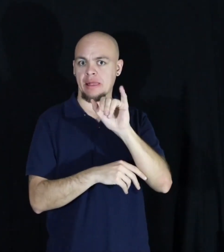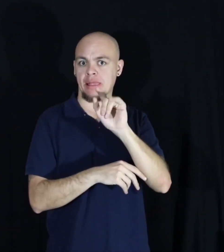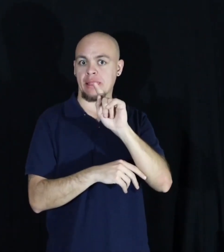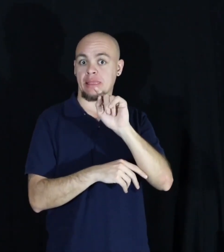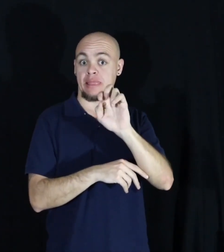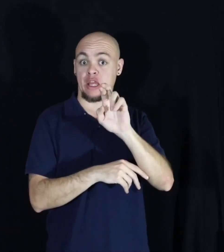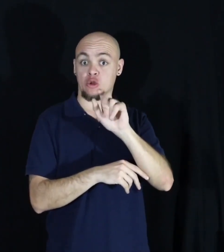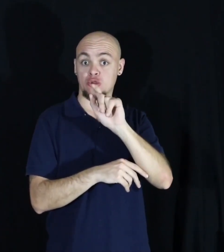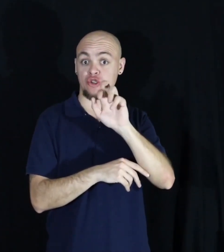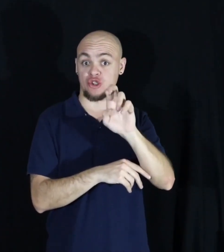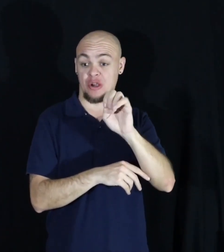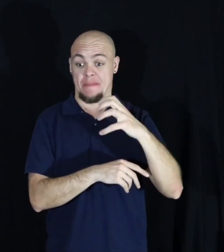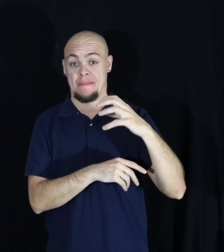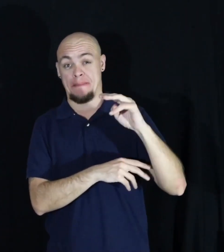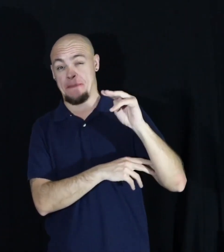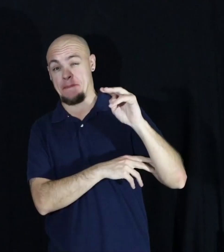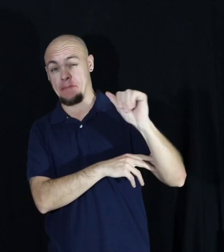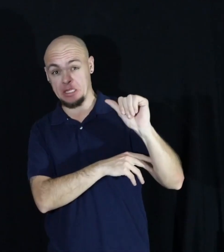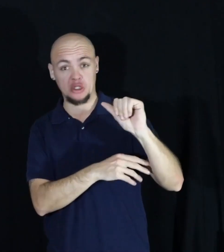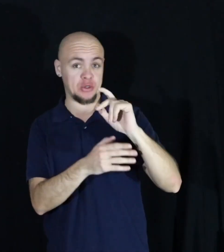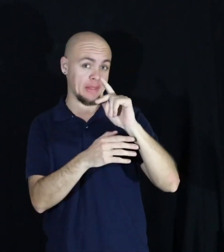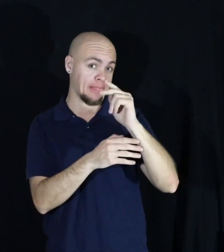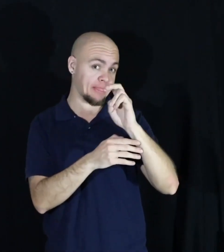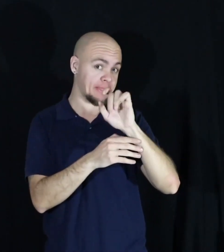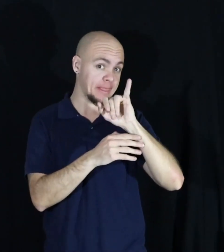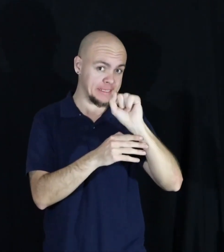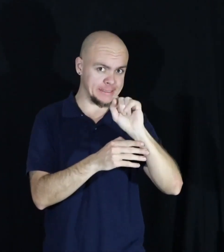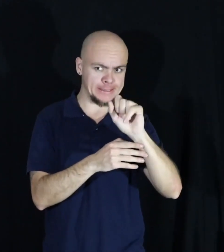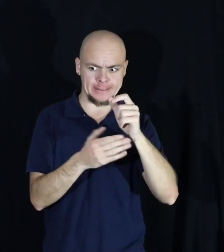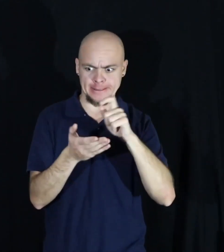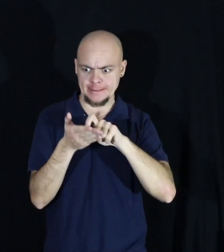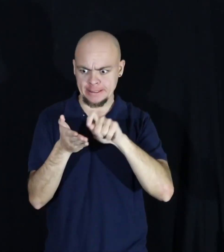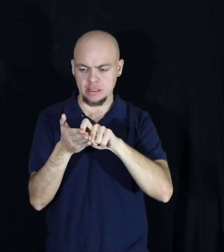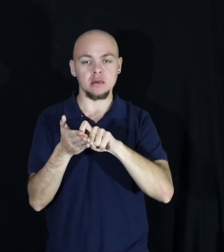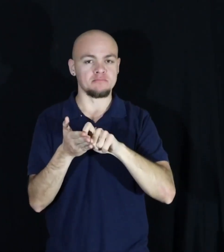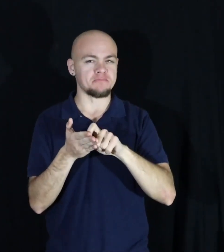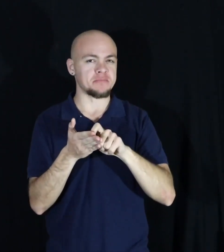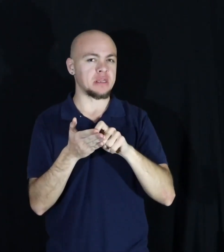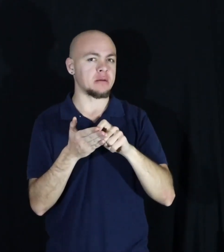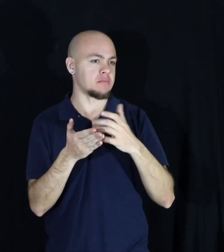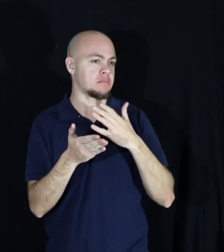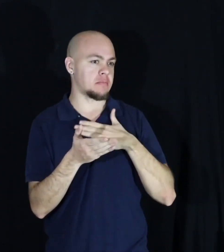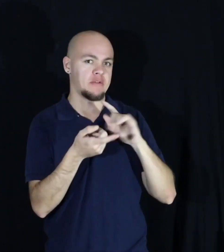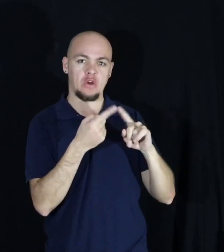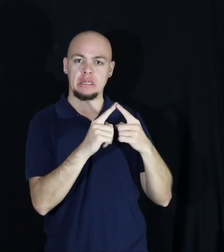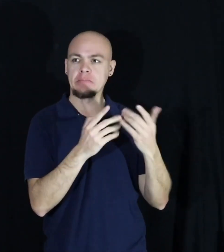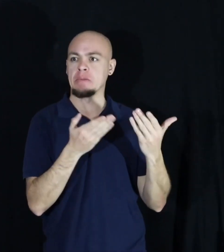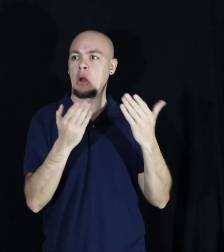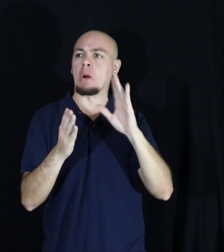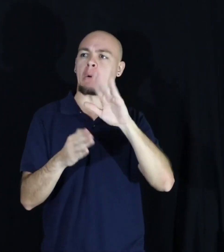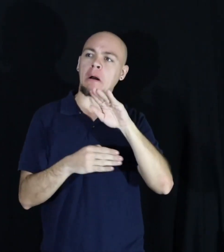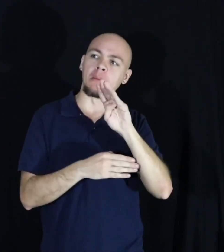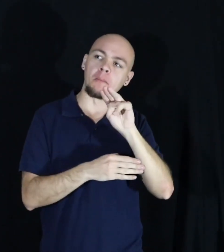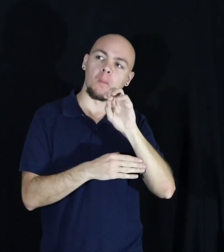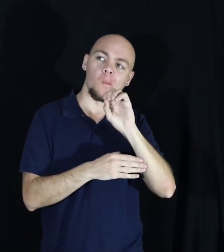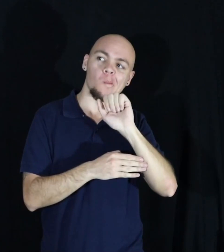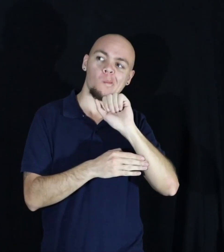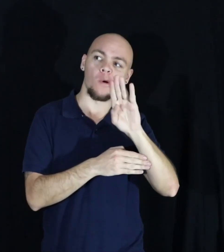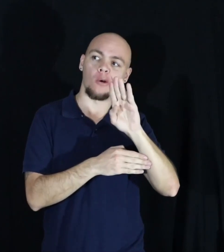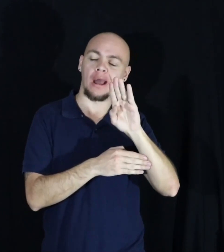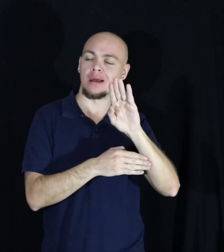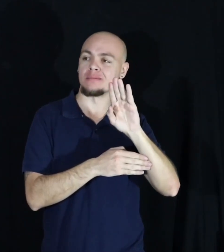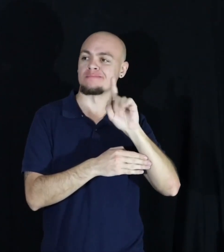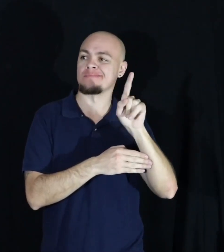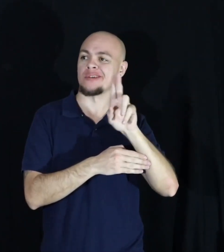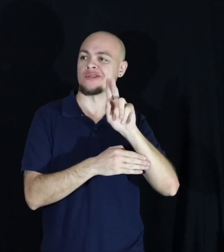master's thesis. A friend suggested that we get away to Moab, Utah for the weekend, and I went with the intention of